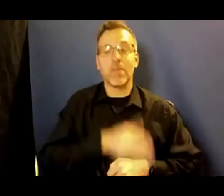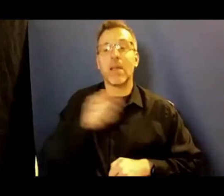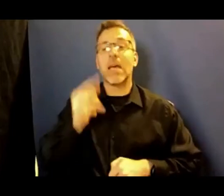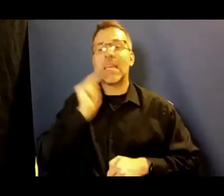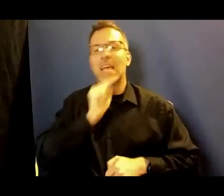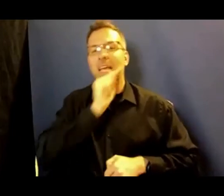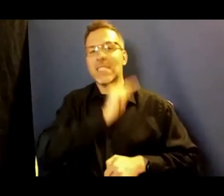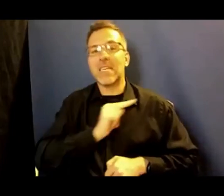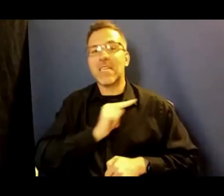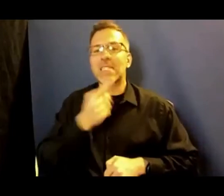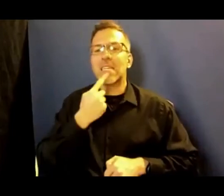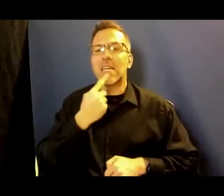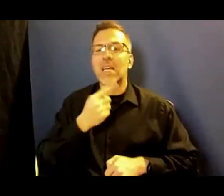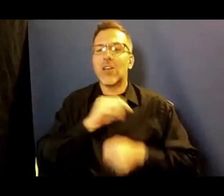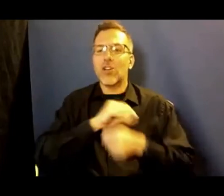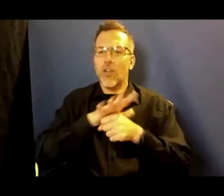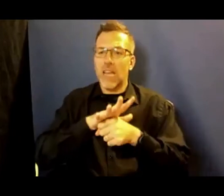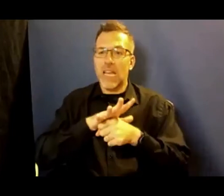woman's fertility.